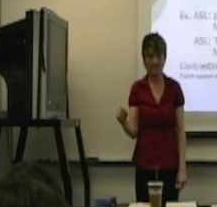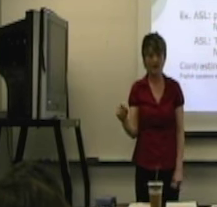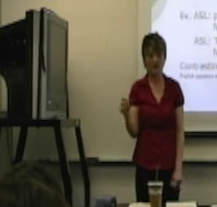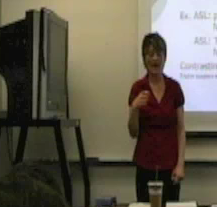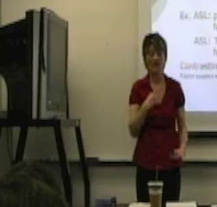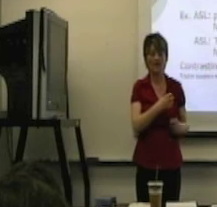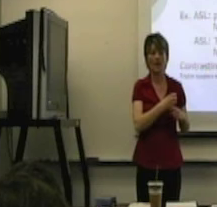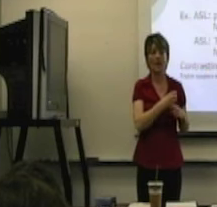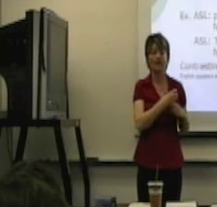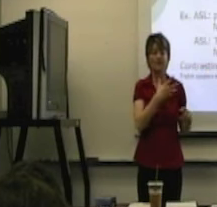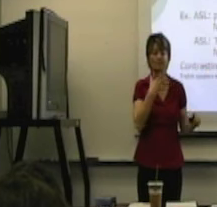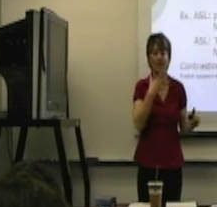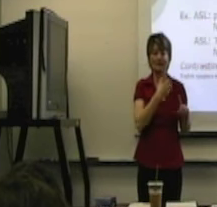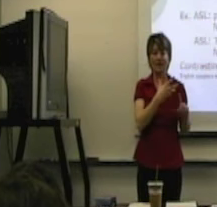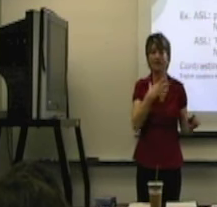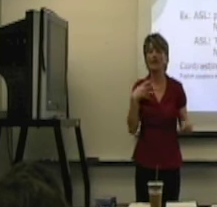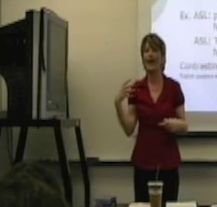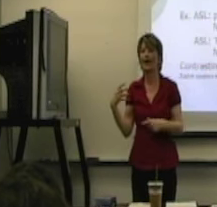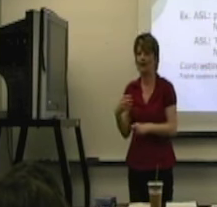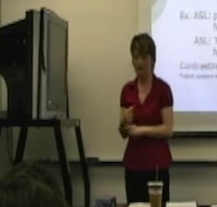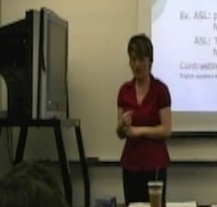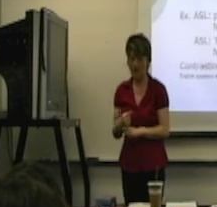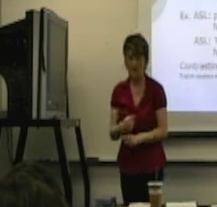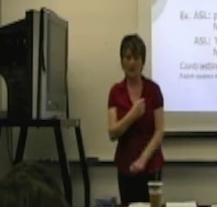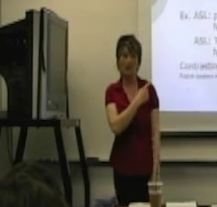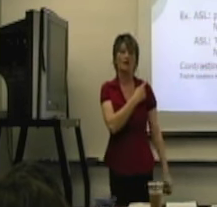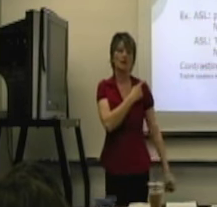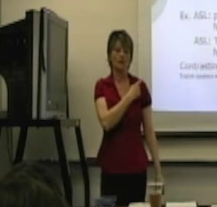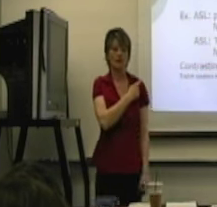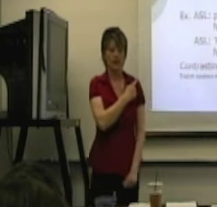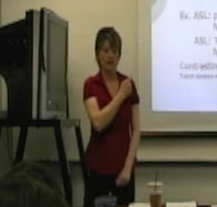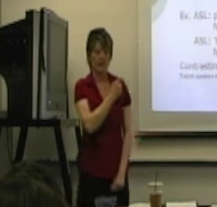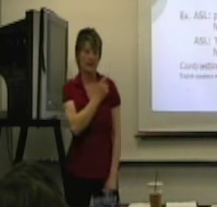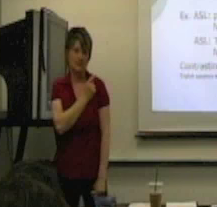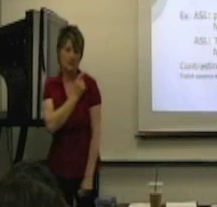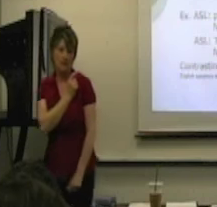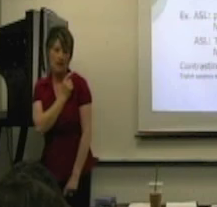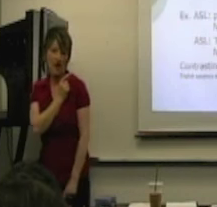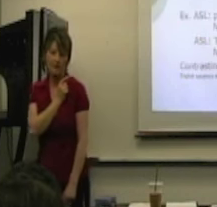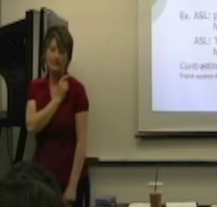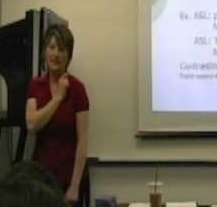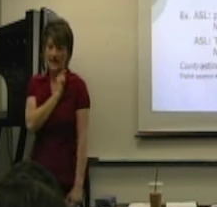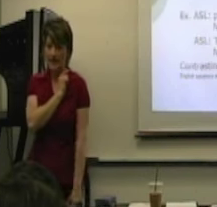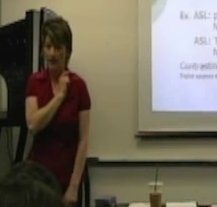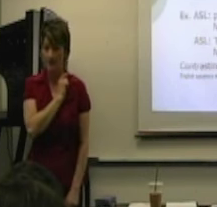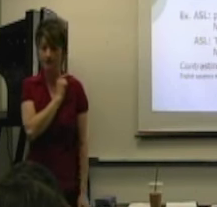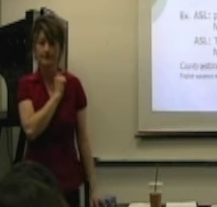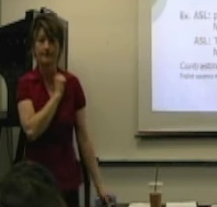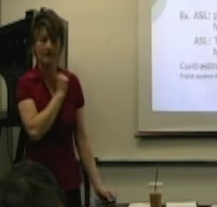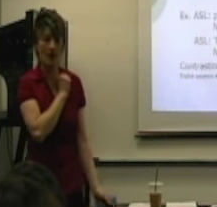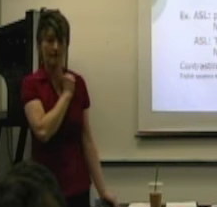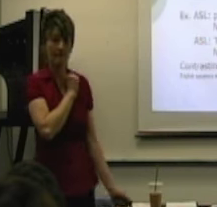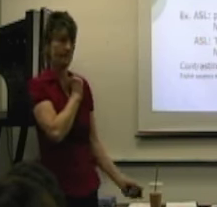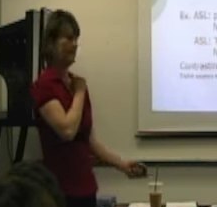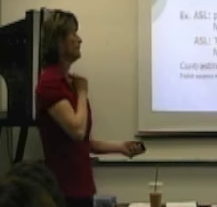so that's expansion and compression in this technique. Okay,